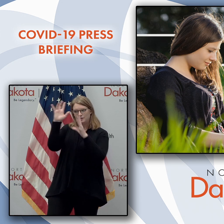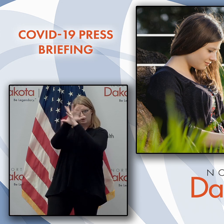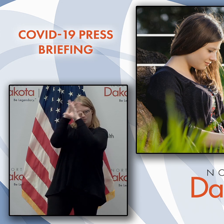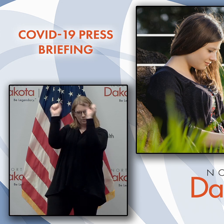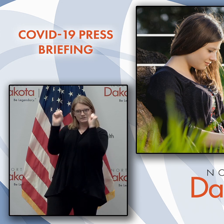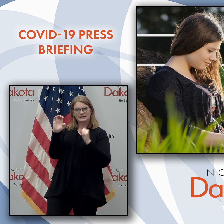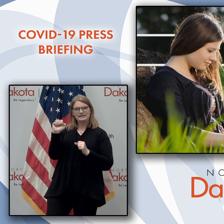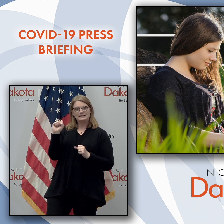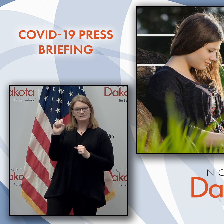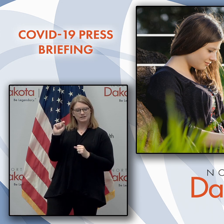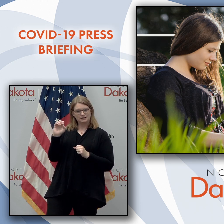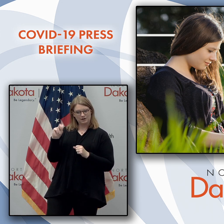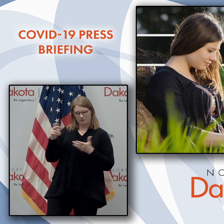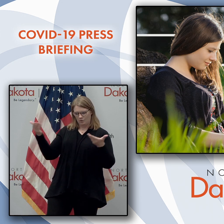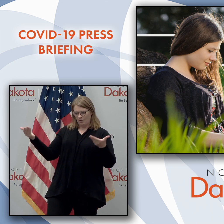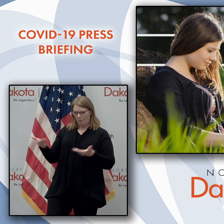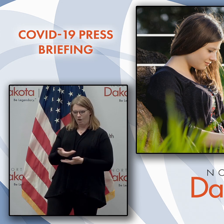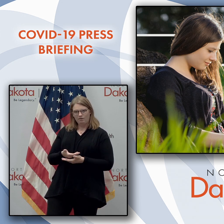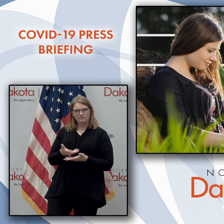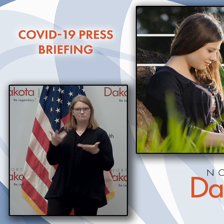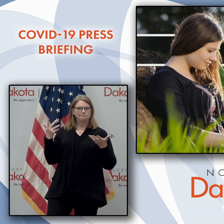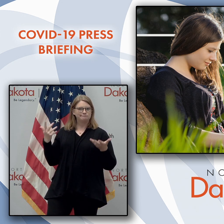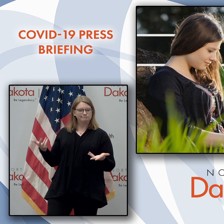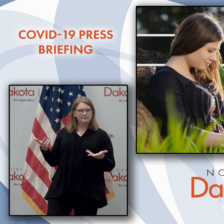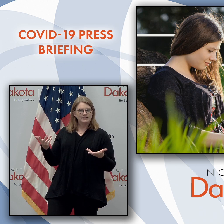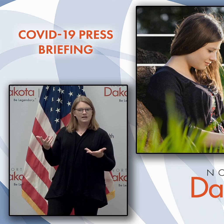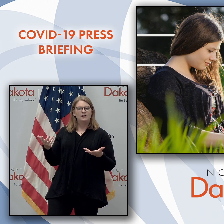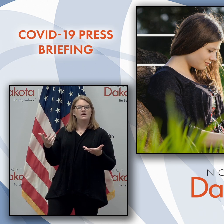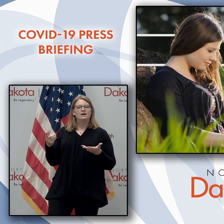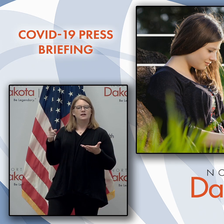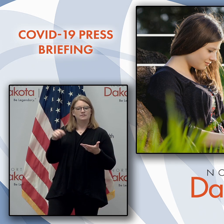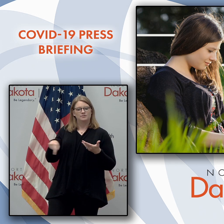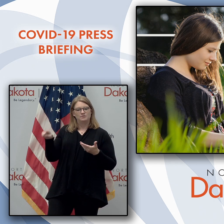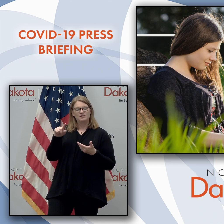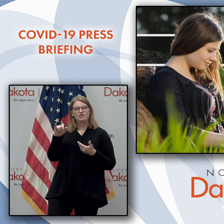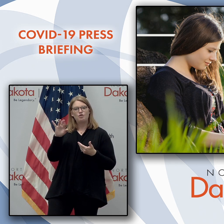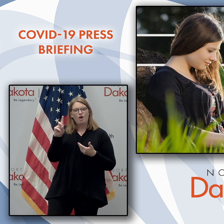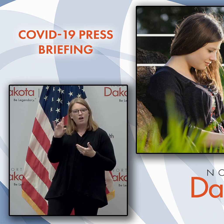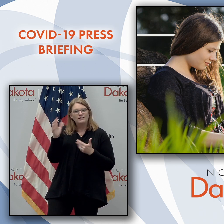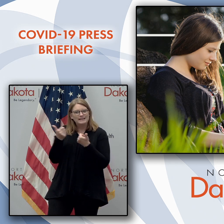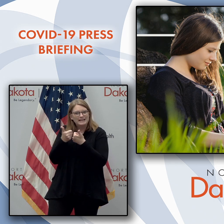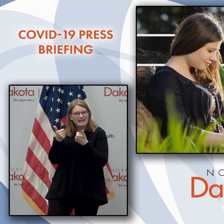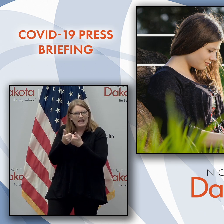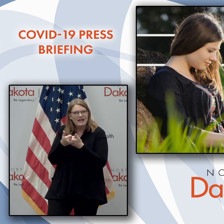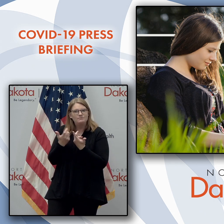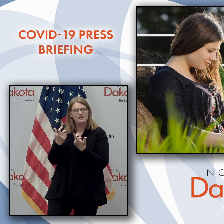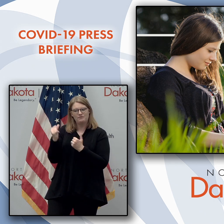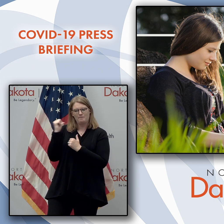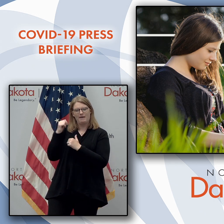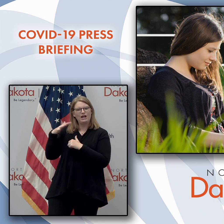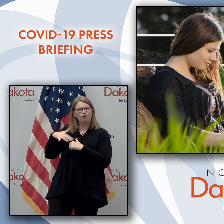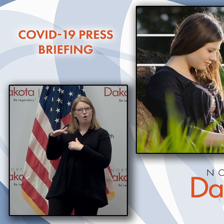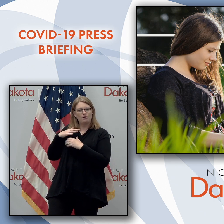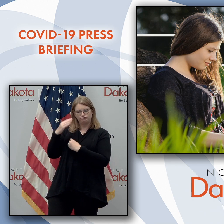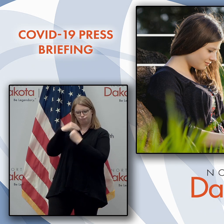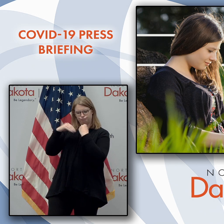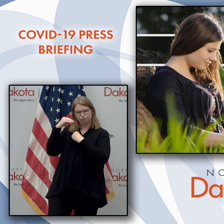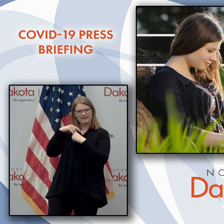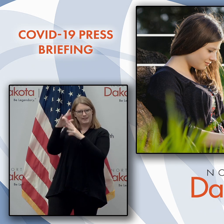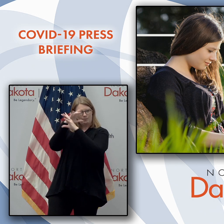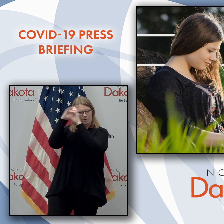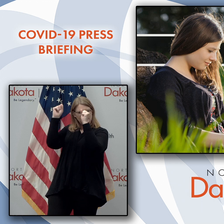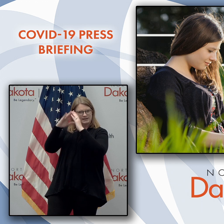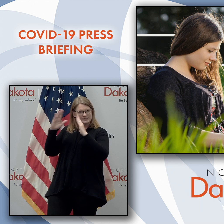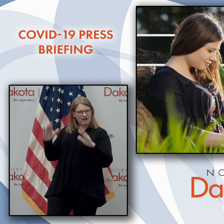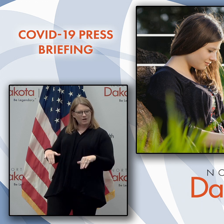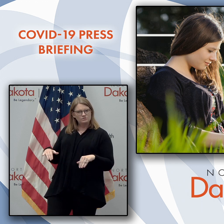Easton. Welcome, President Easton. Great to have you here. Complete with yard games. Students are invited to a backyard dinner at the President's House. They'll